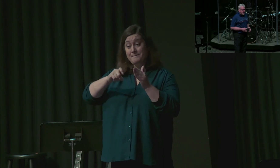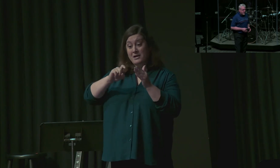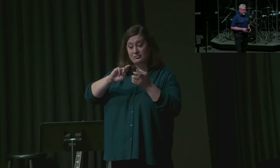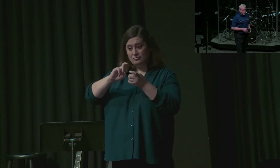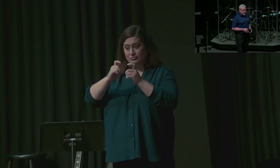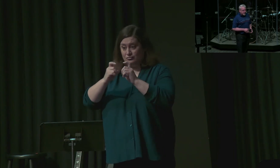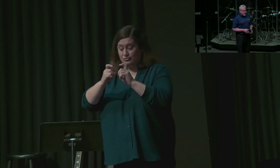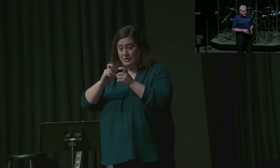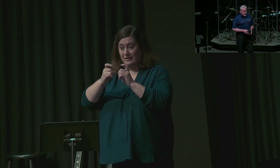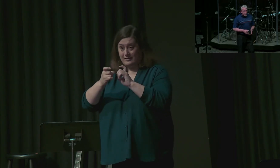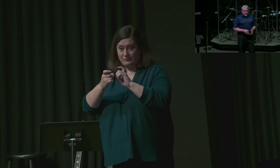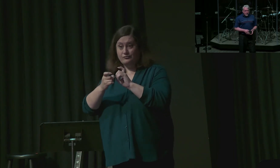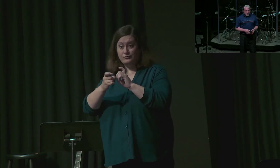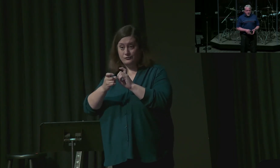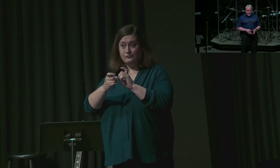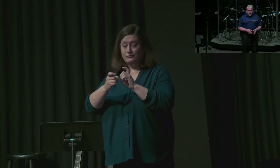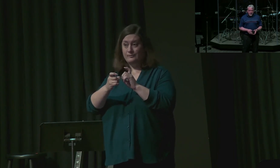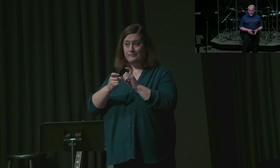it.